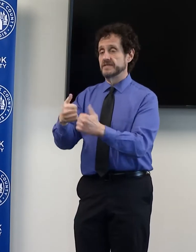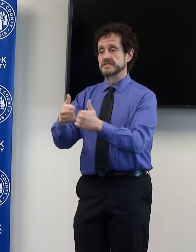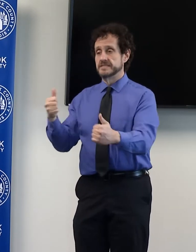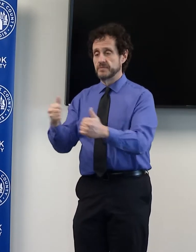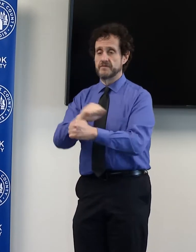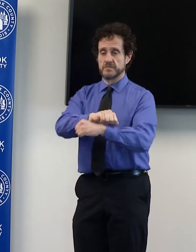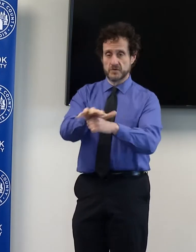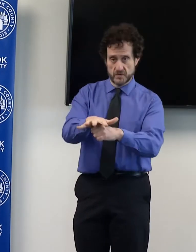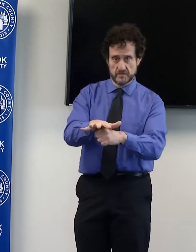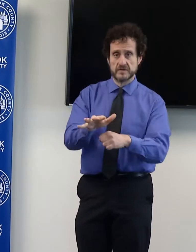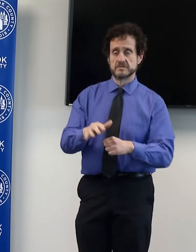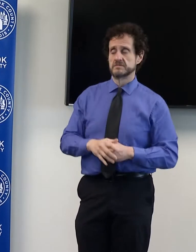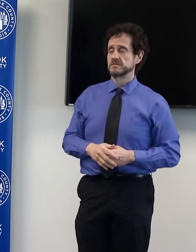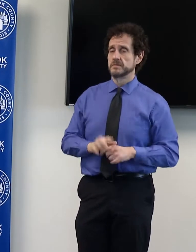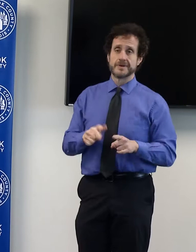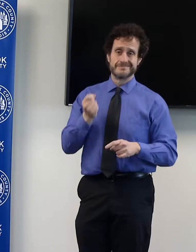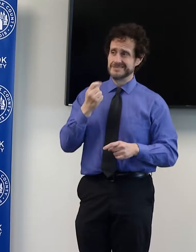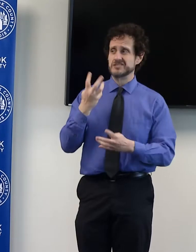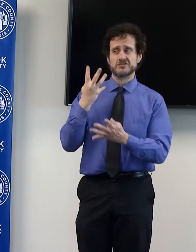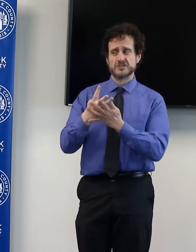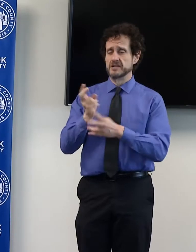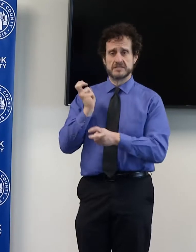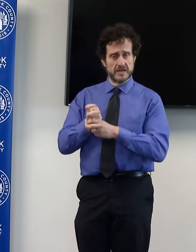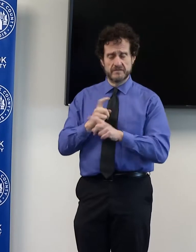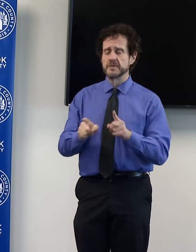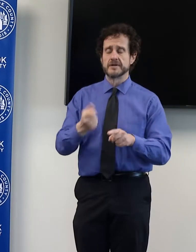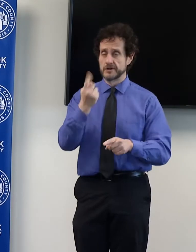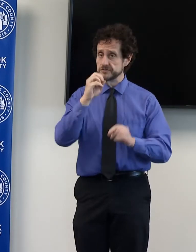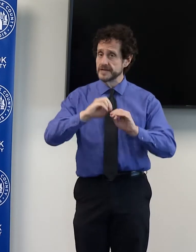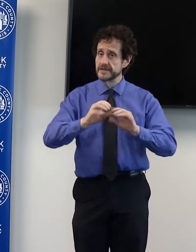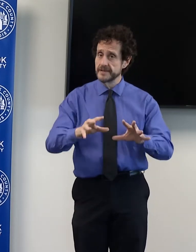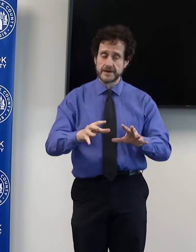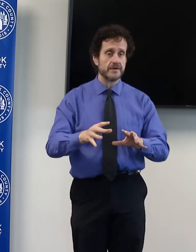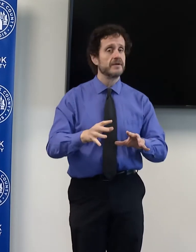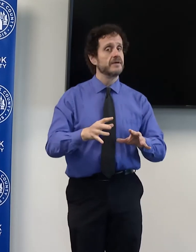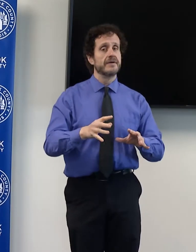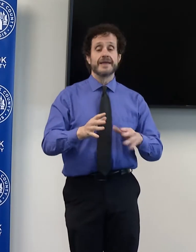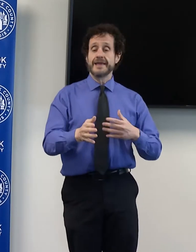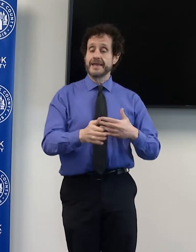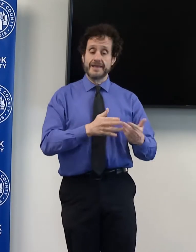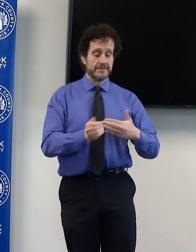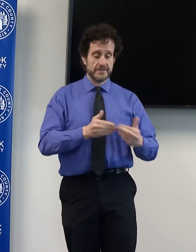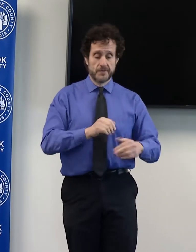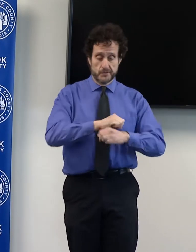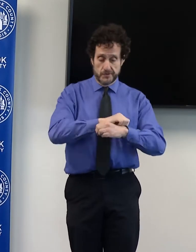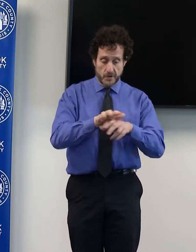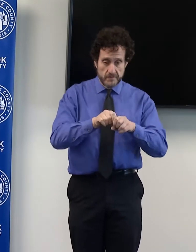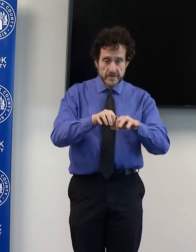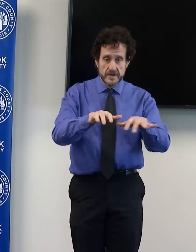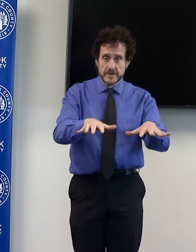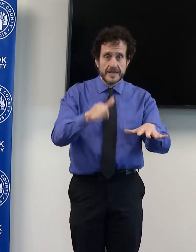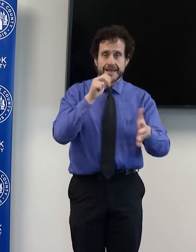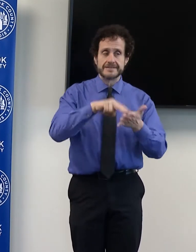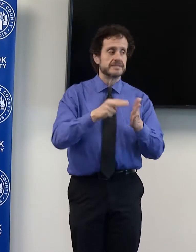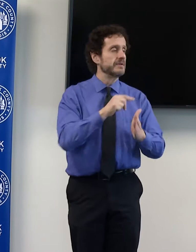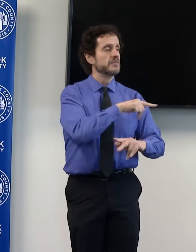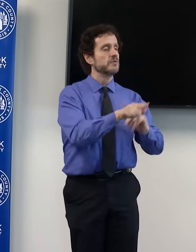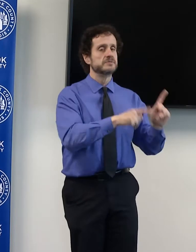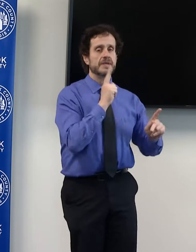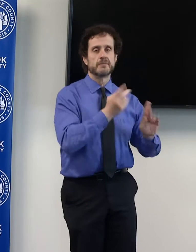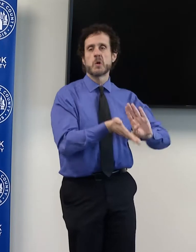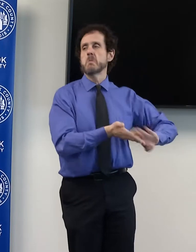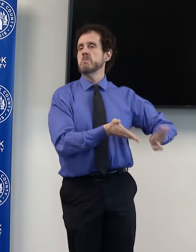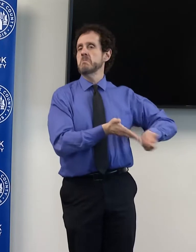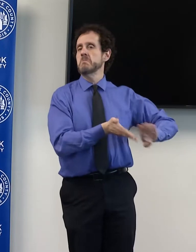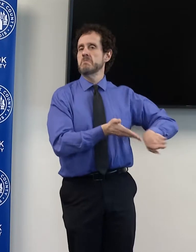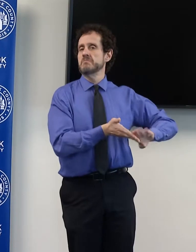as we can do in that congregate setting. But I just want that to be clear. Just because of the issues with COVID, it doesn't mean that there's an ability where